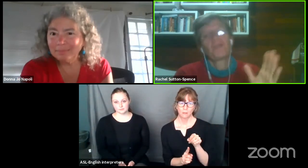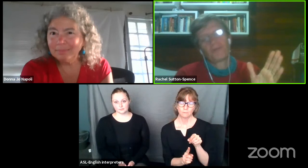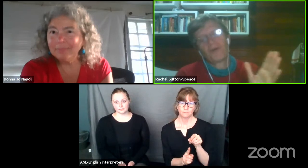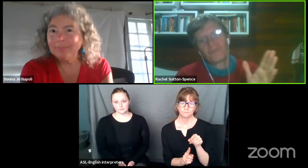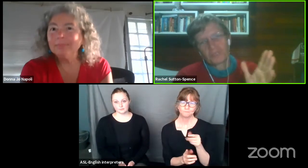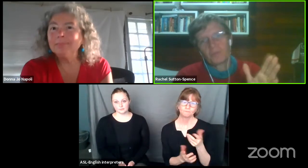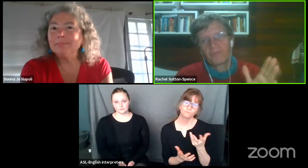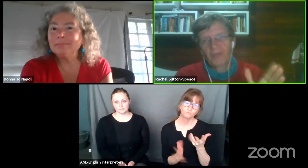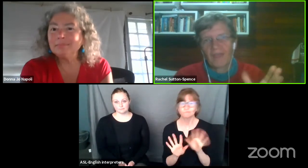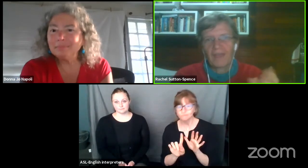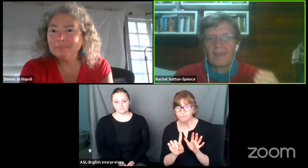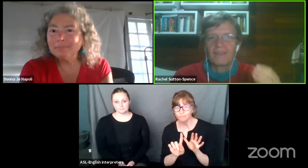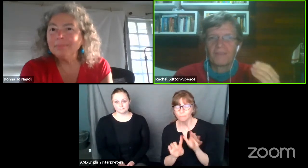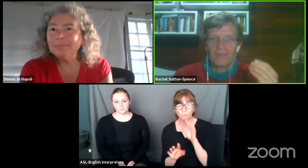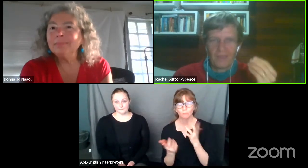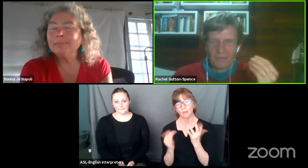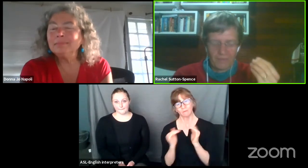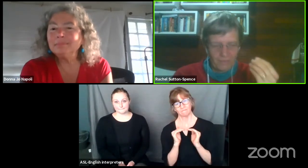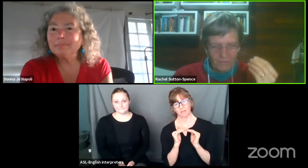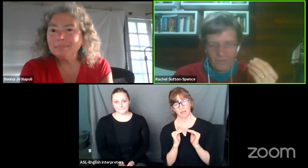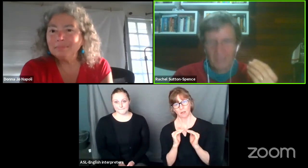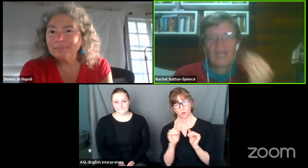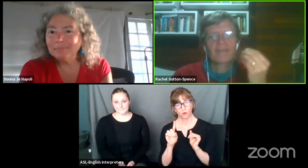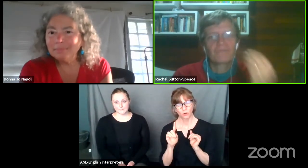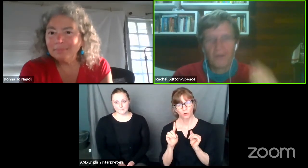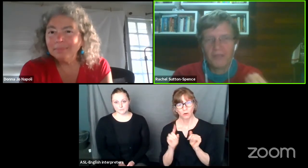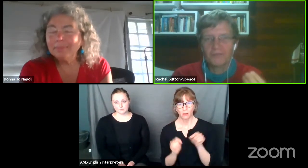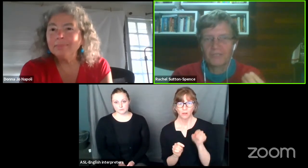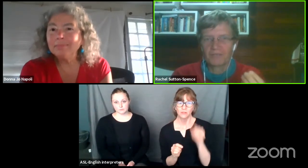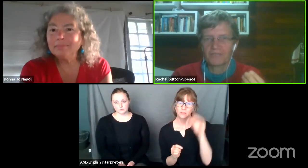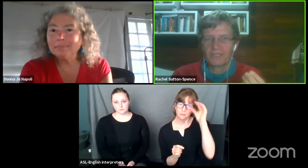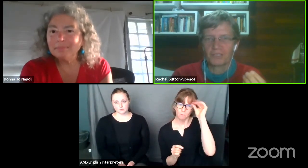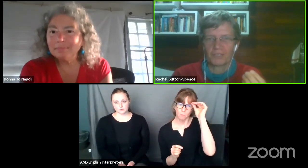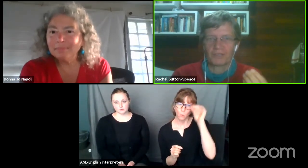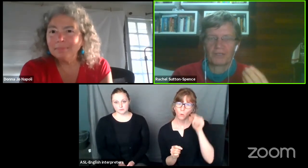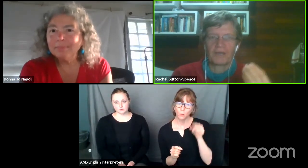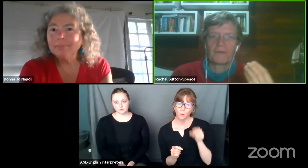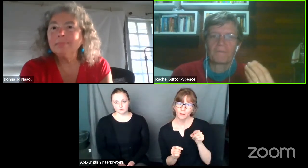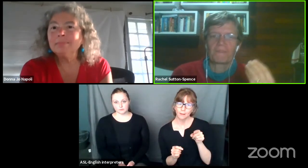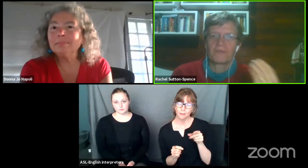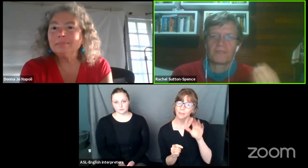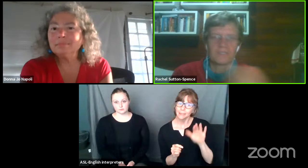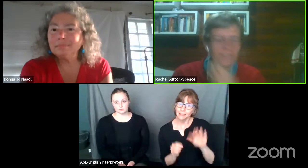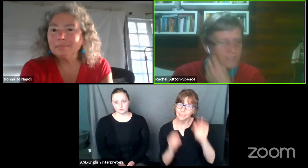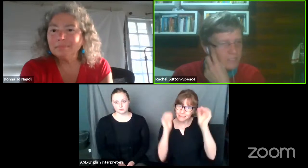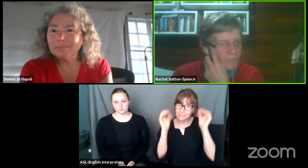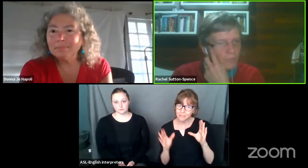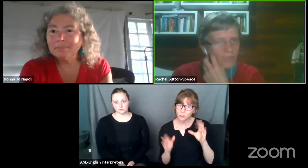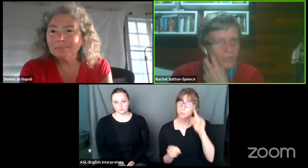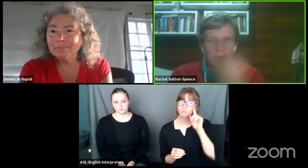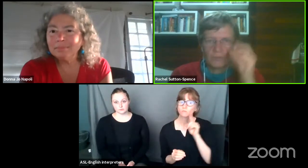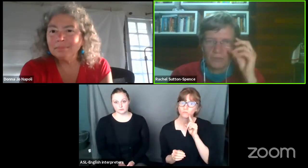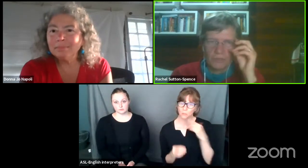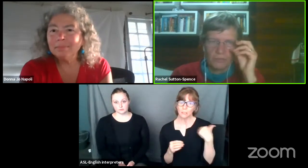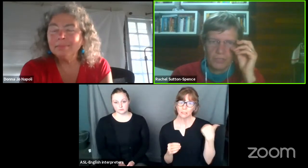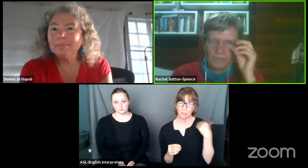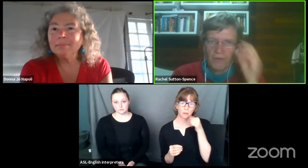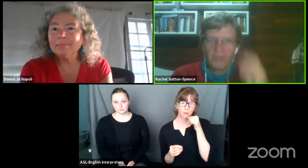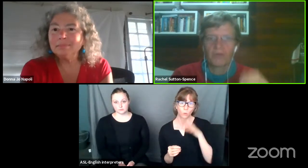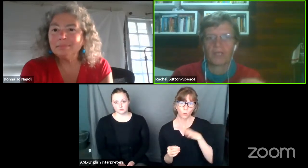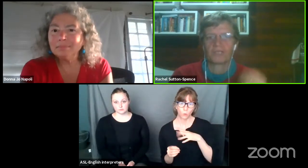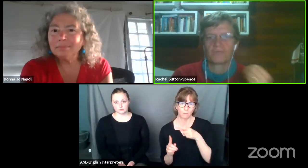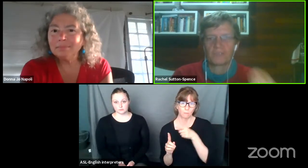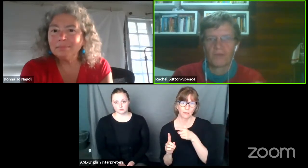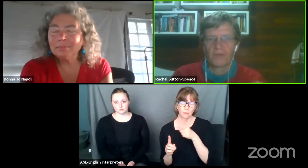and to be fair, he had a very good deaf teacher. This young woman I was talking to, she's